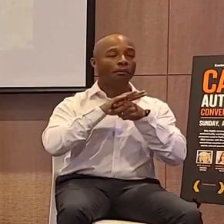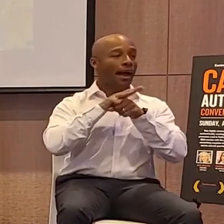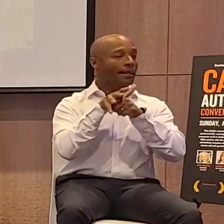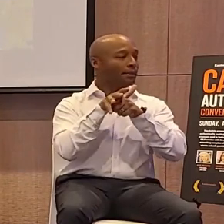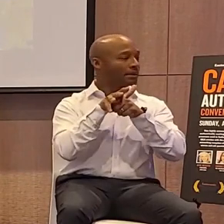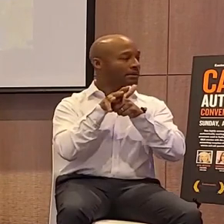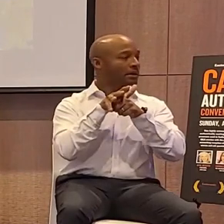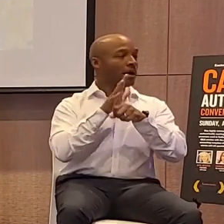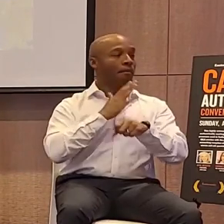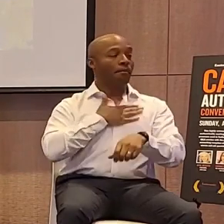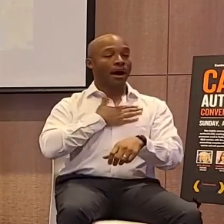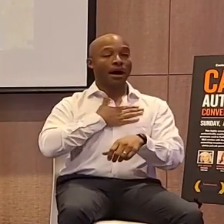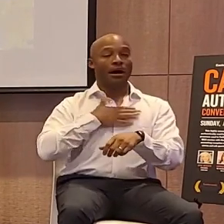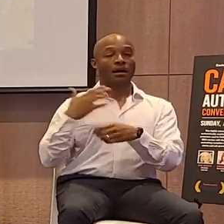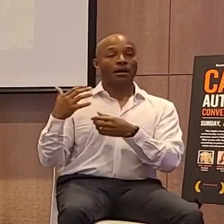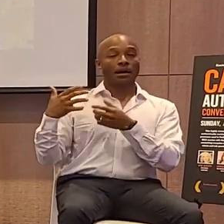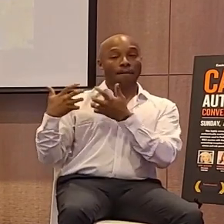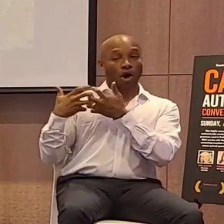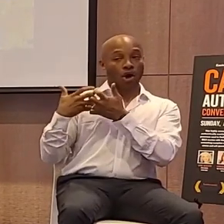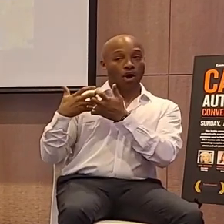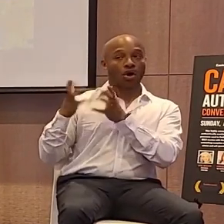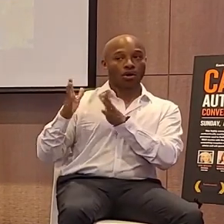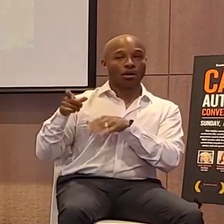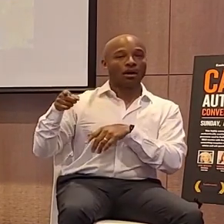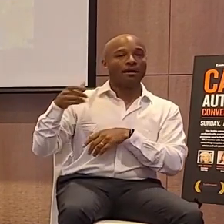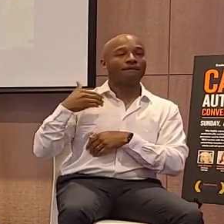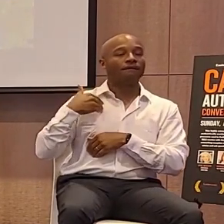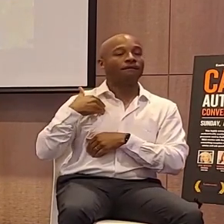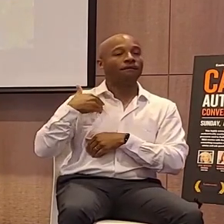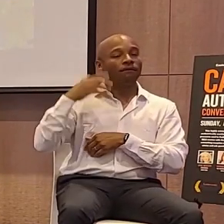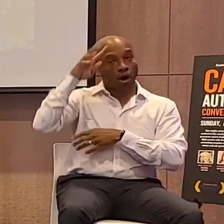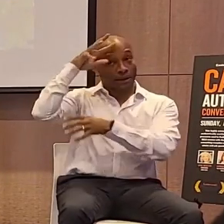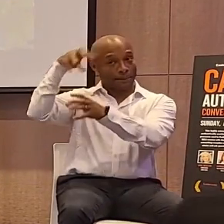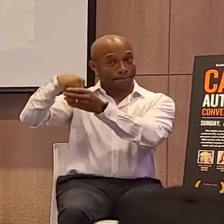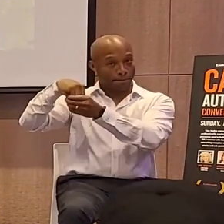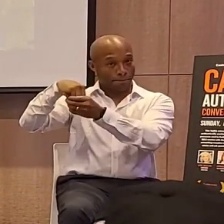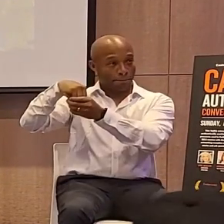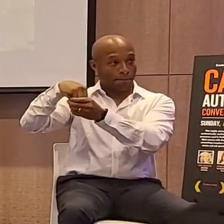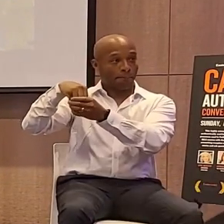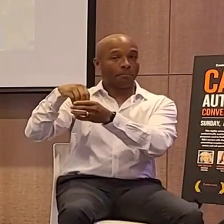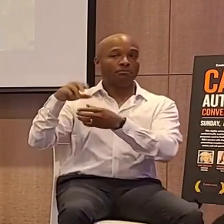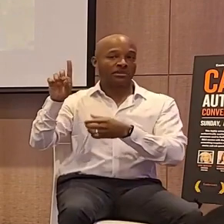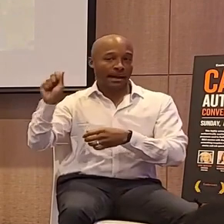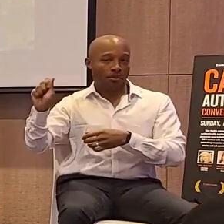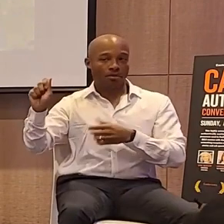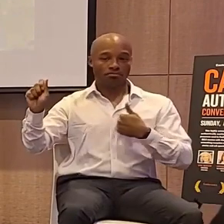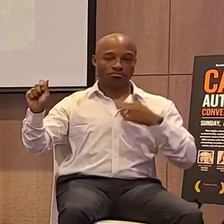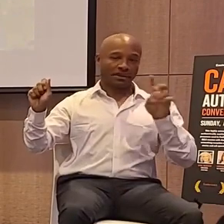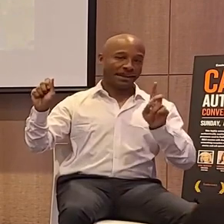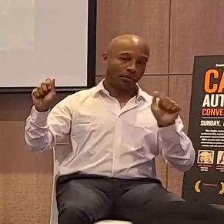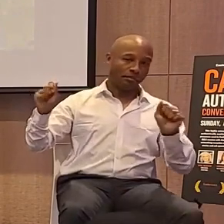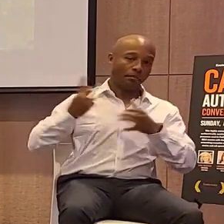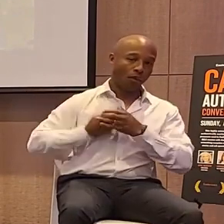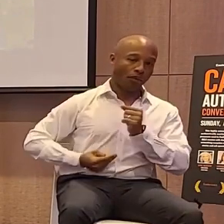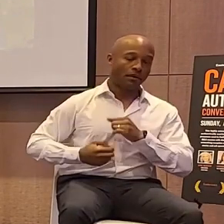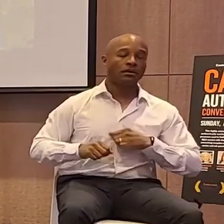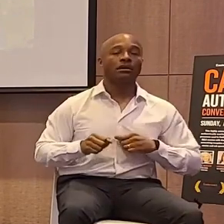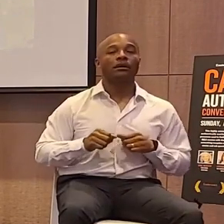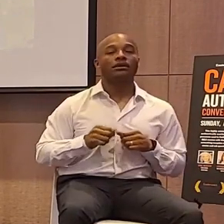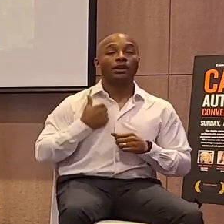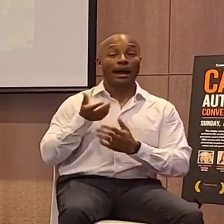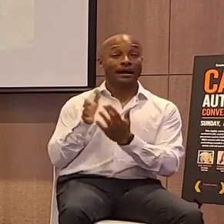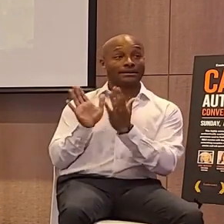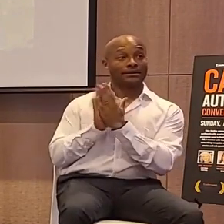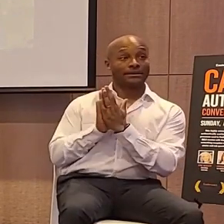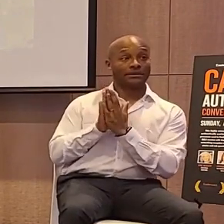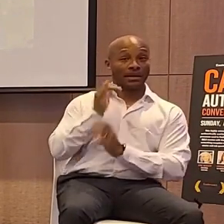My partner, he has autism, and then I'm obviously, you know, disabled too. So we're both disabled, and I asked him if